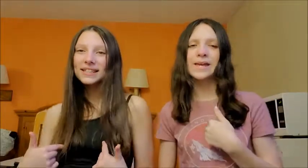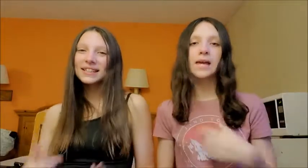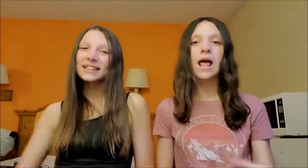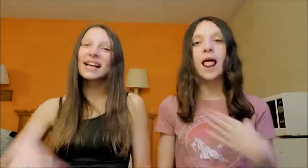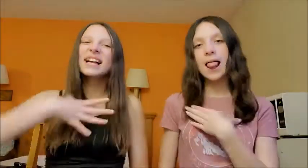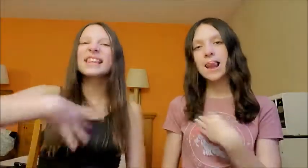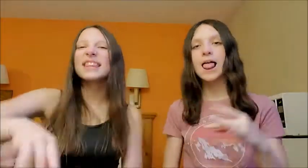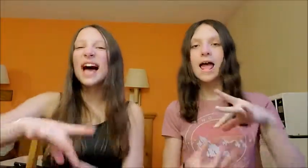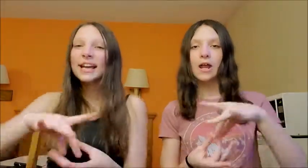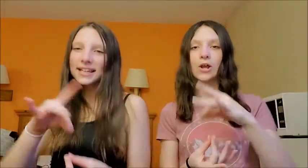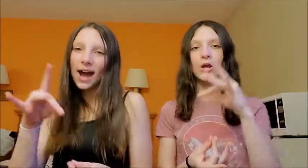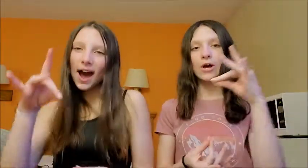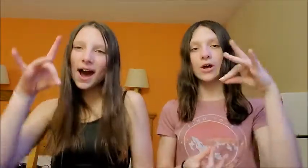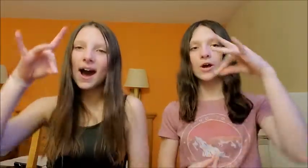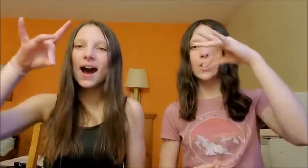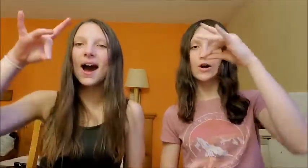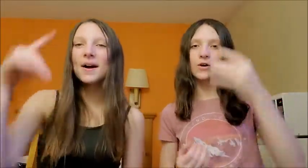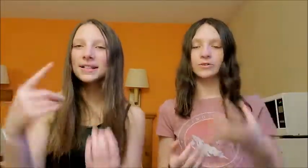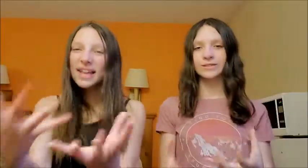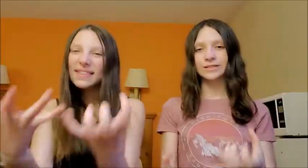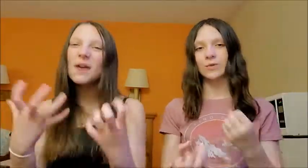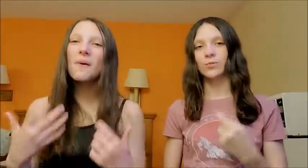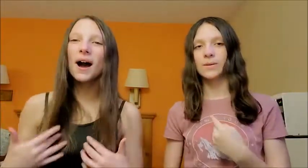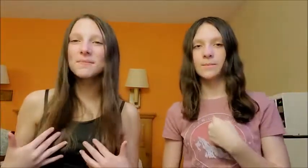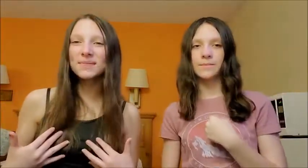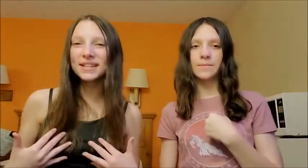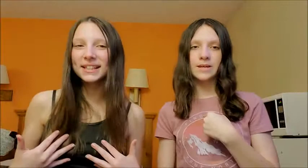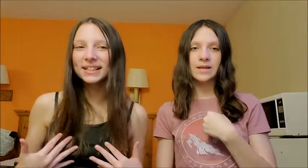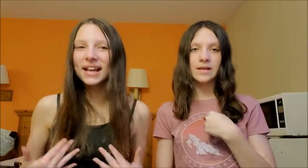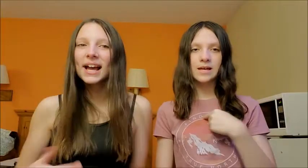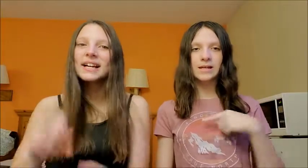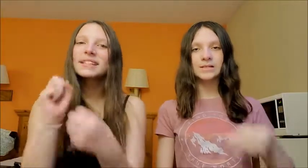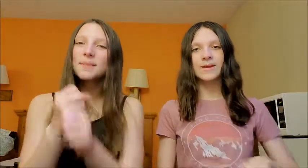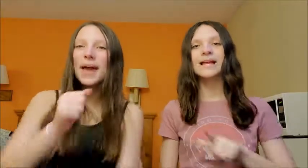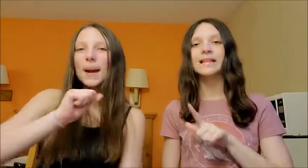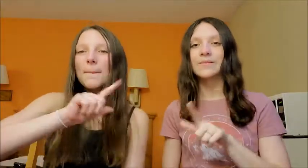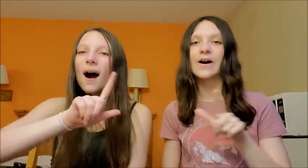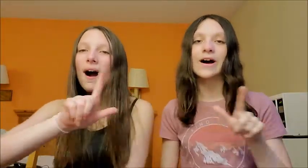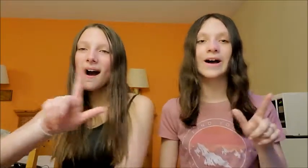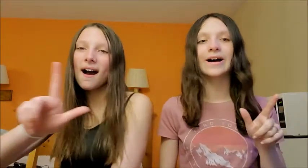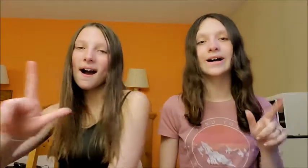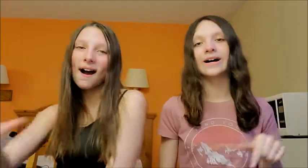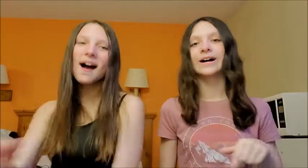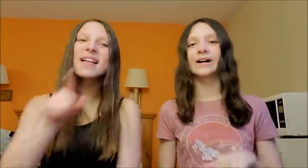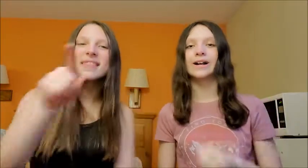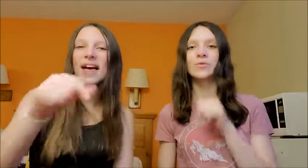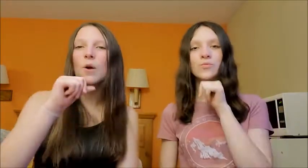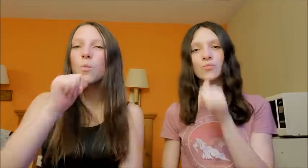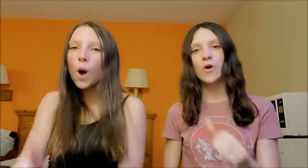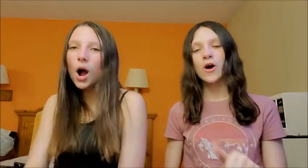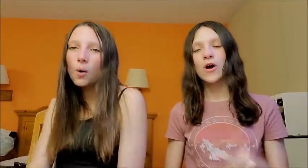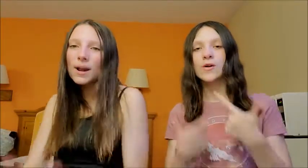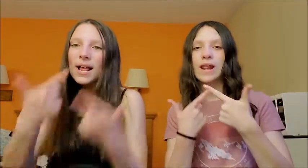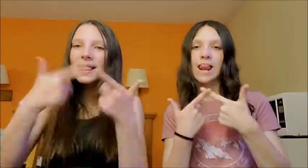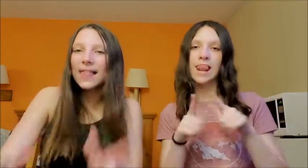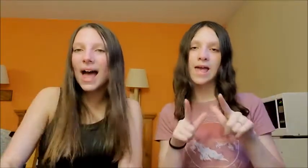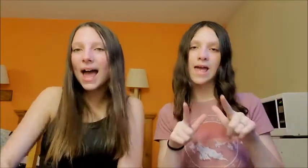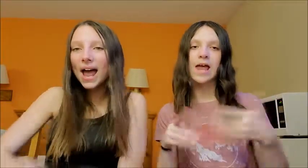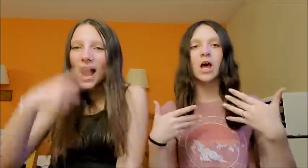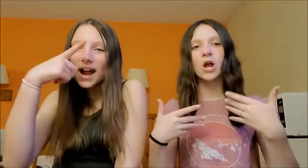me Like those, they want me to make them all They won't let